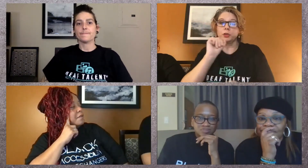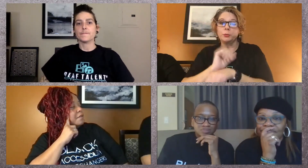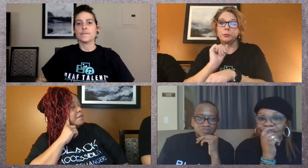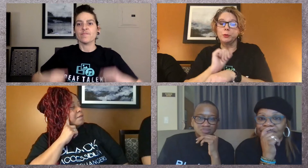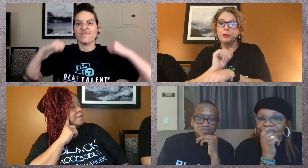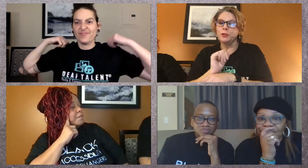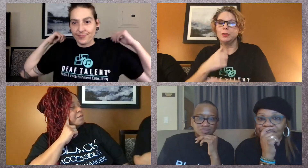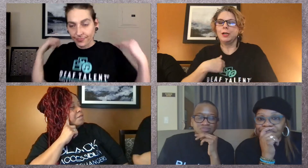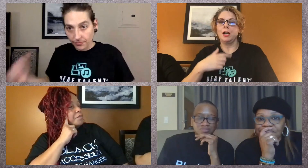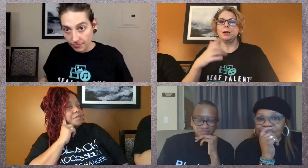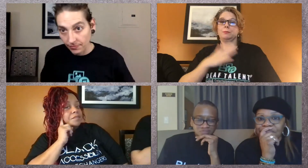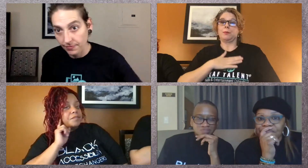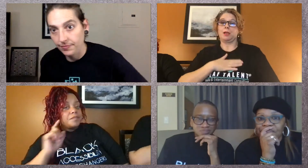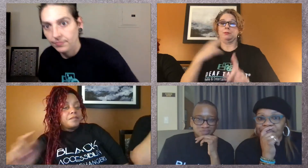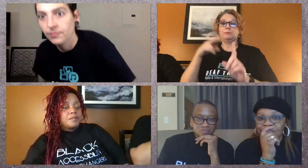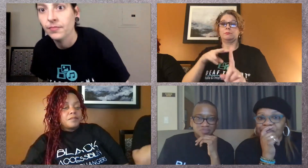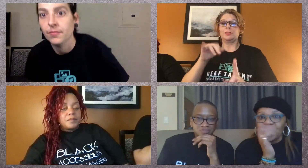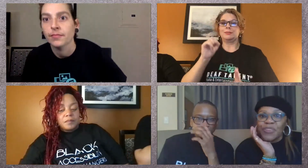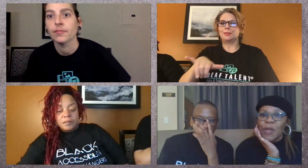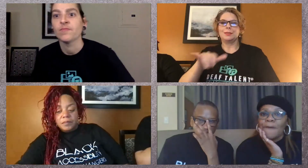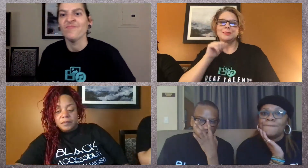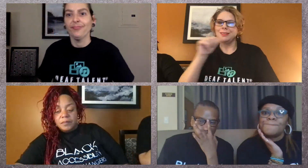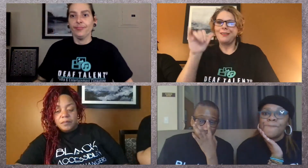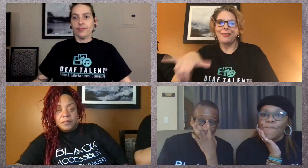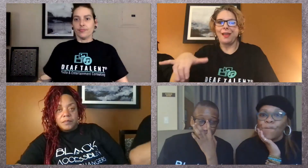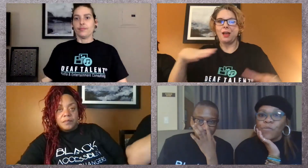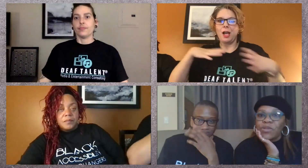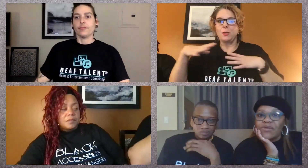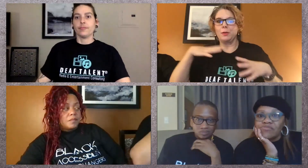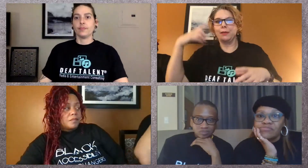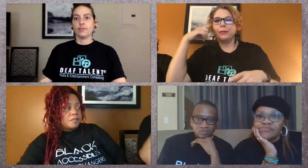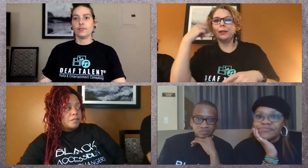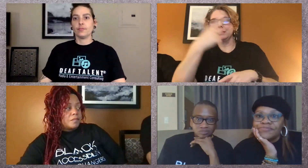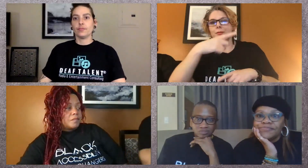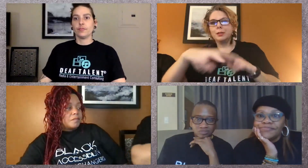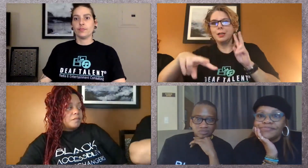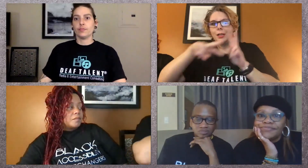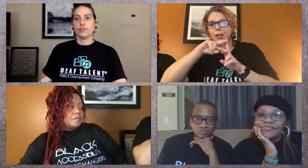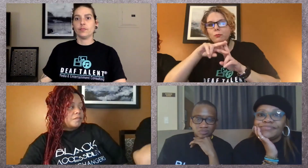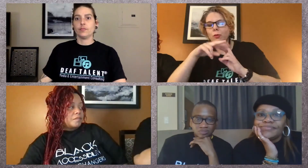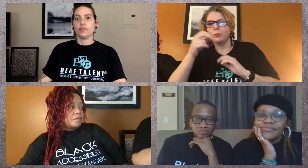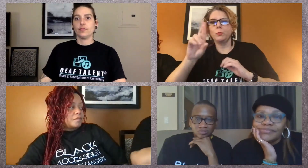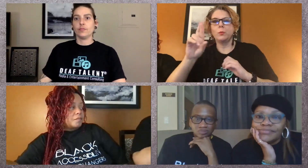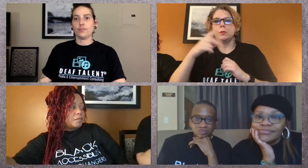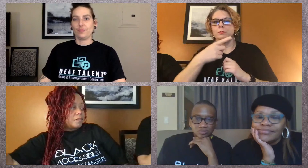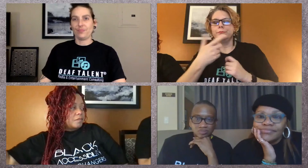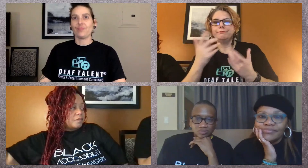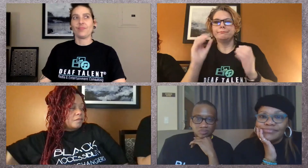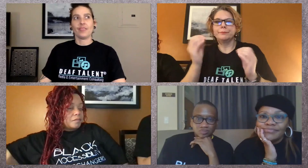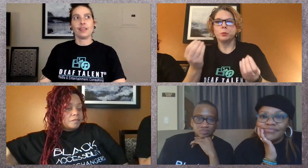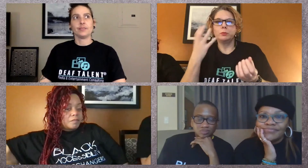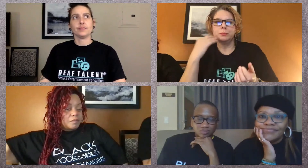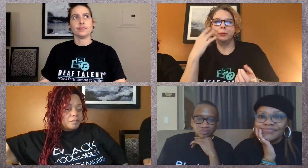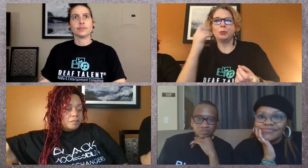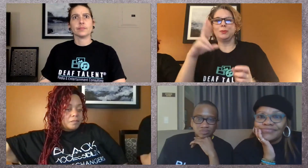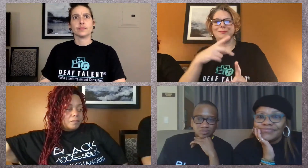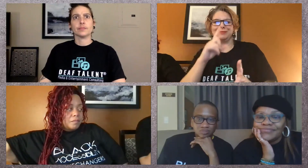and Jade was submitting her work and just kept submitting and submitting, and my perspective was not that.